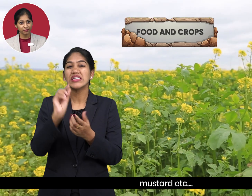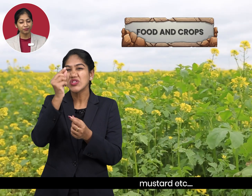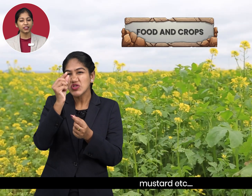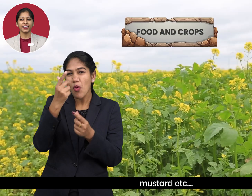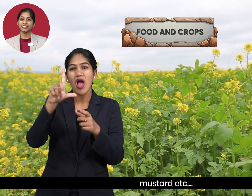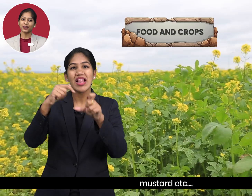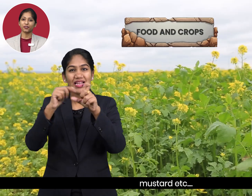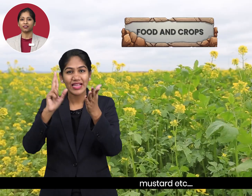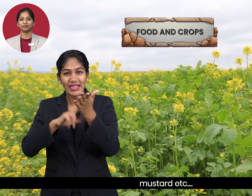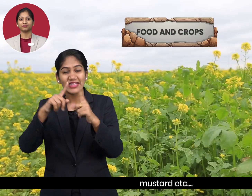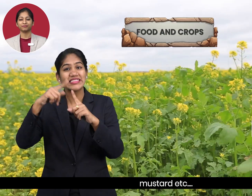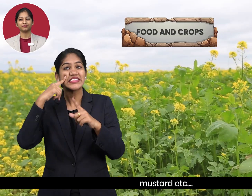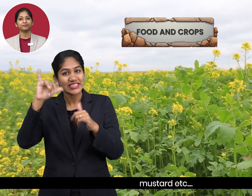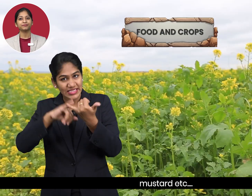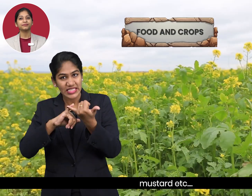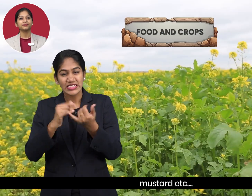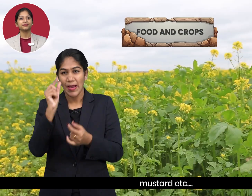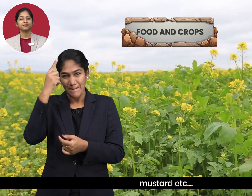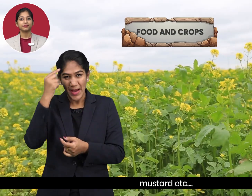mustard, etc.